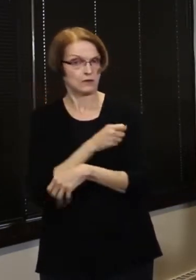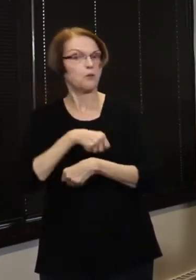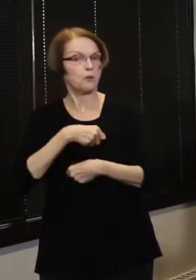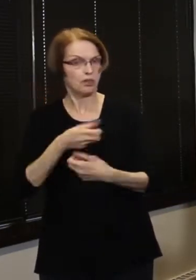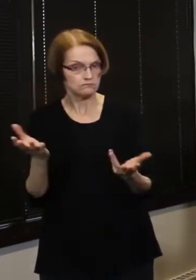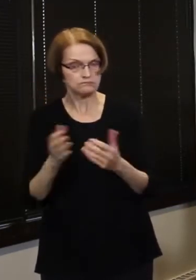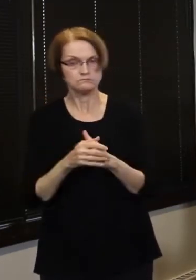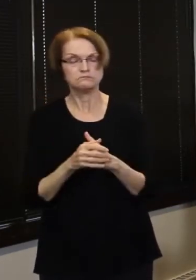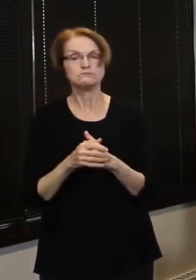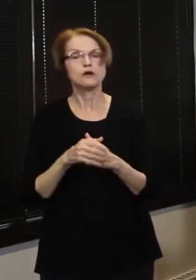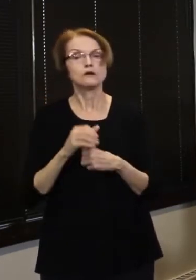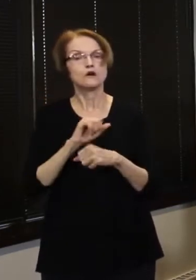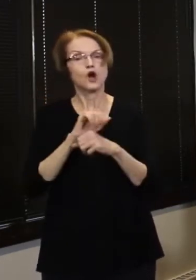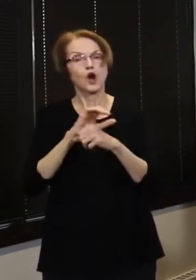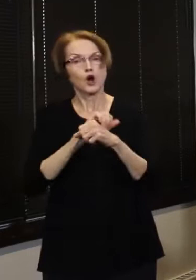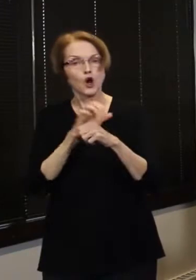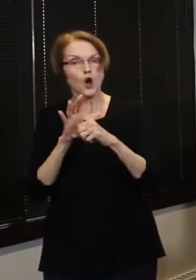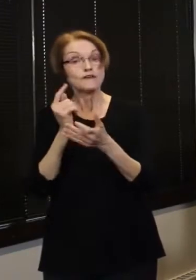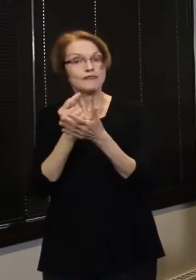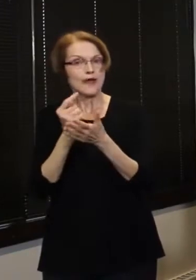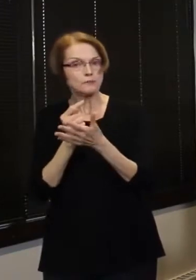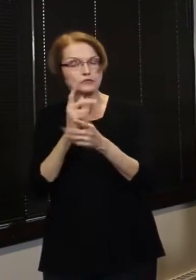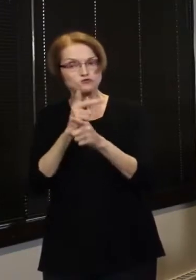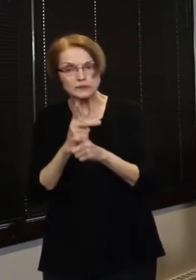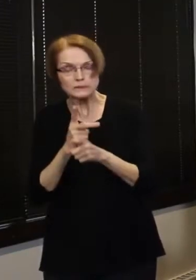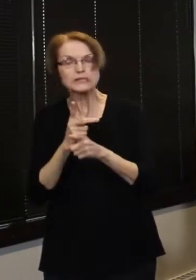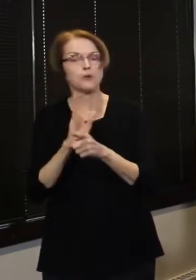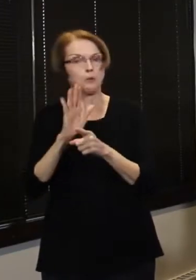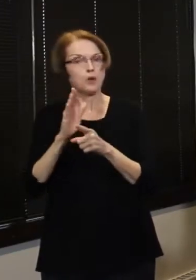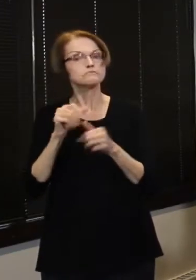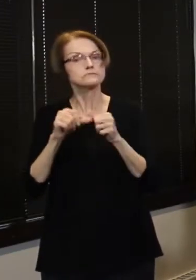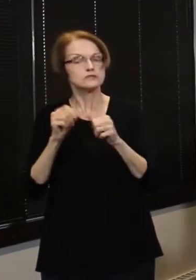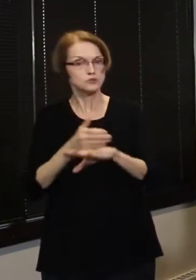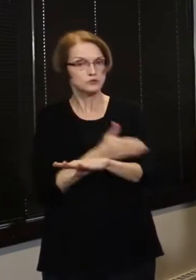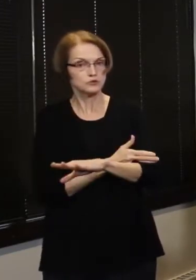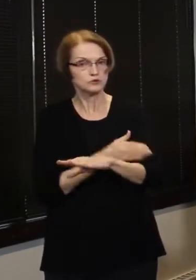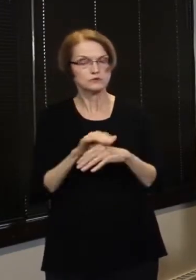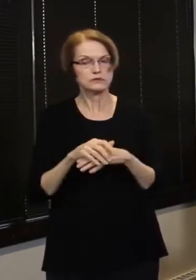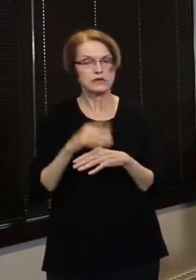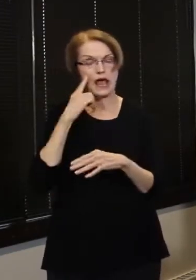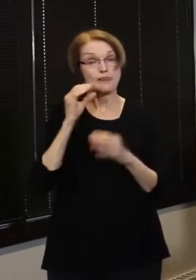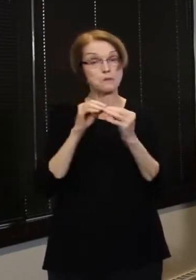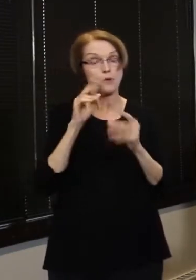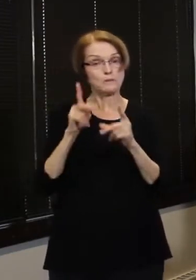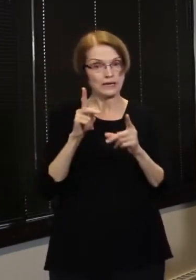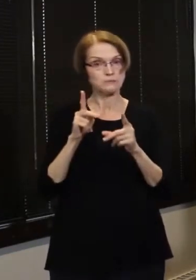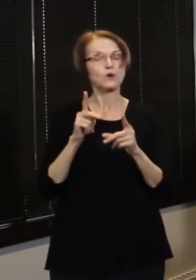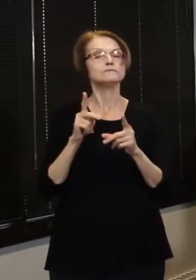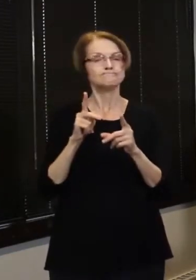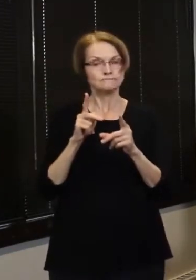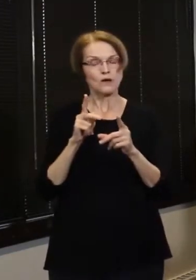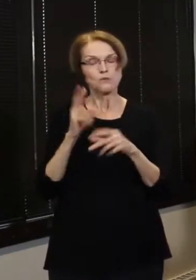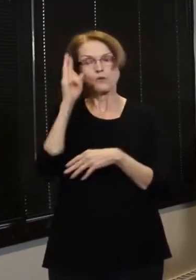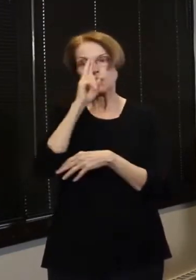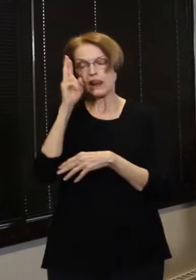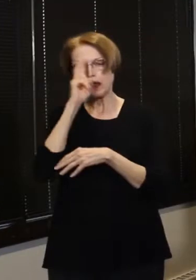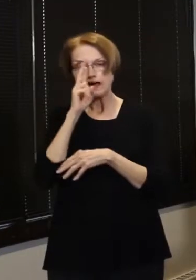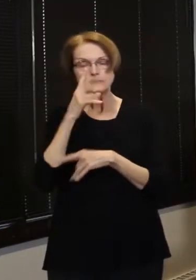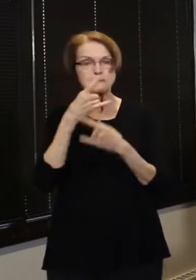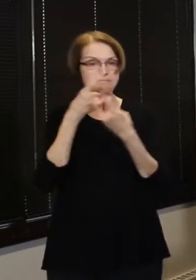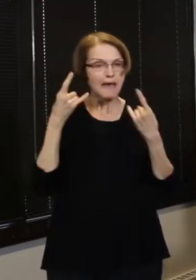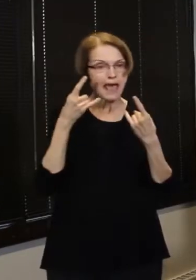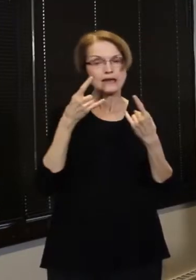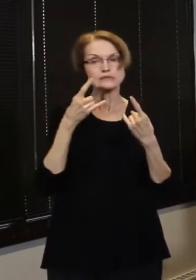that COVID therapies will continue to improve. And I think more people will see that masks and social distancing are the